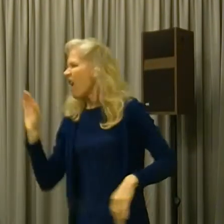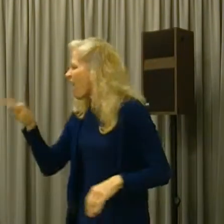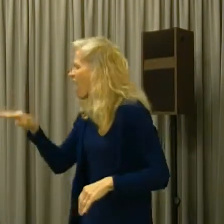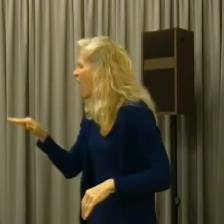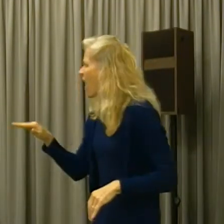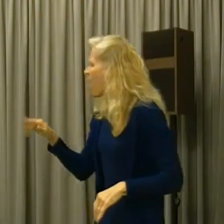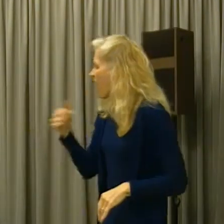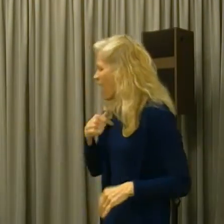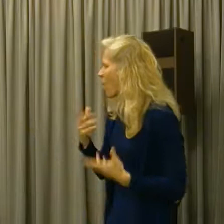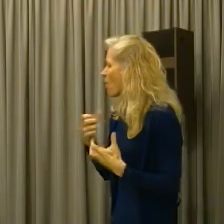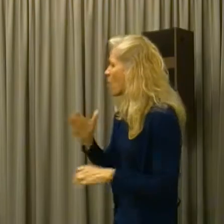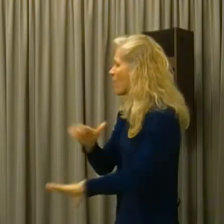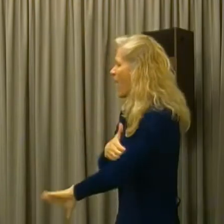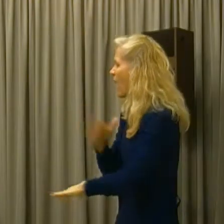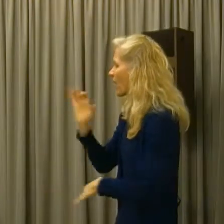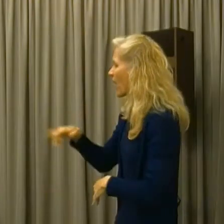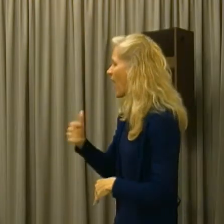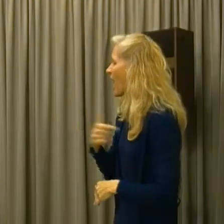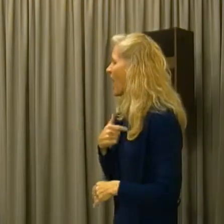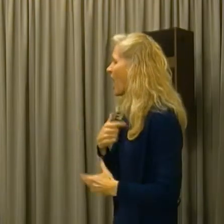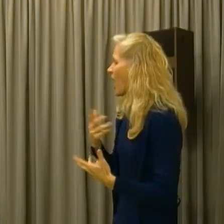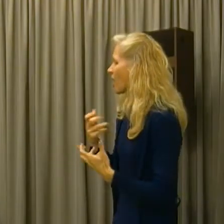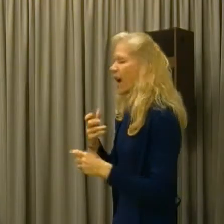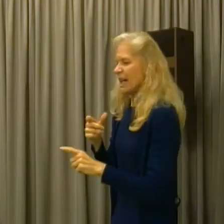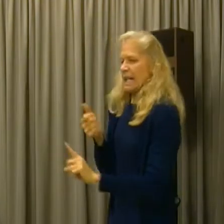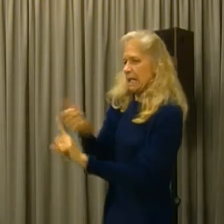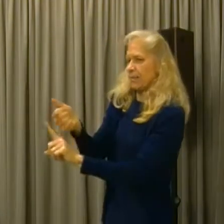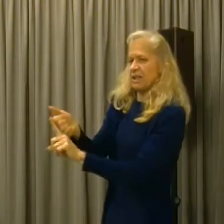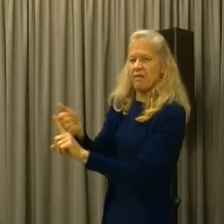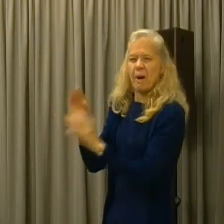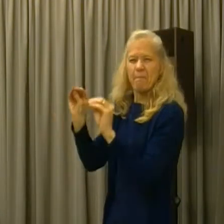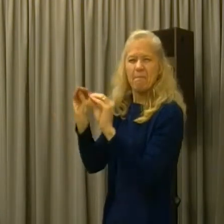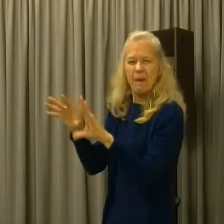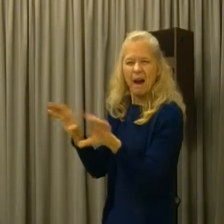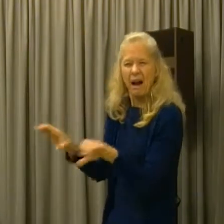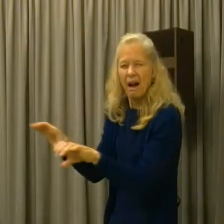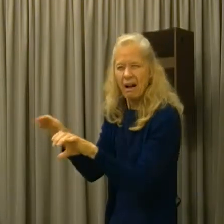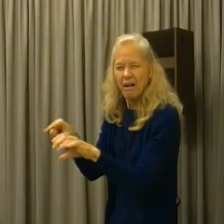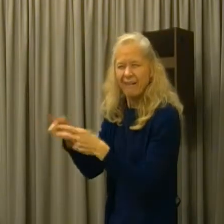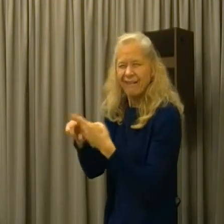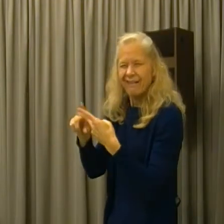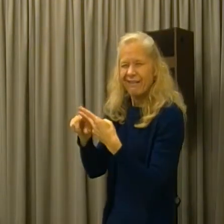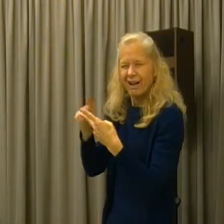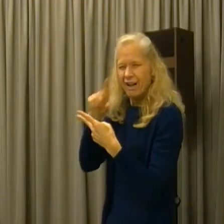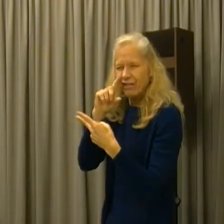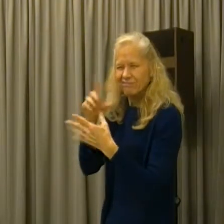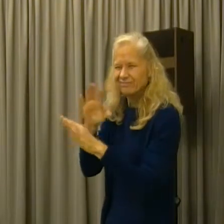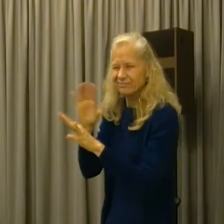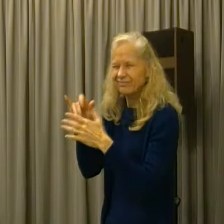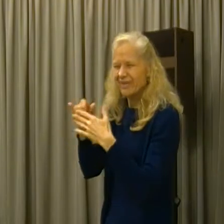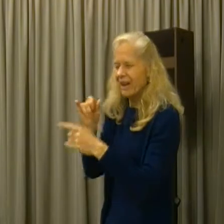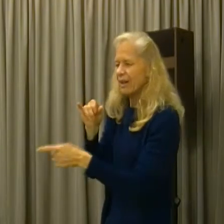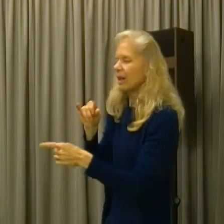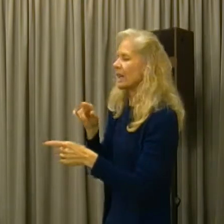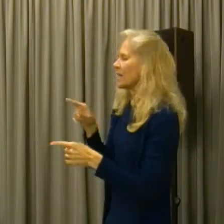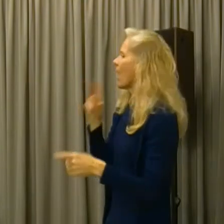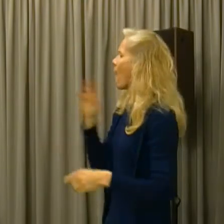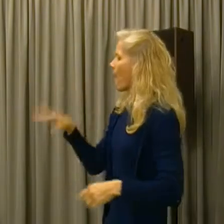told him? Repent of this thy wickedness and pray God if perhaps the thought of